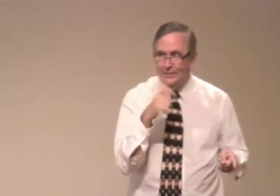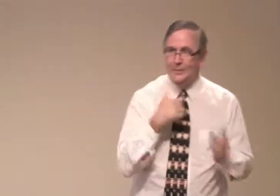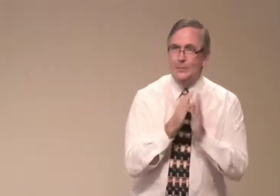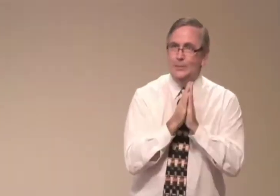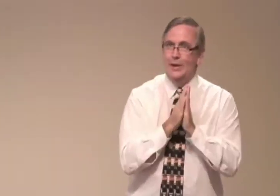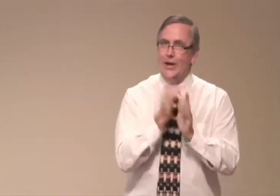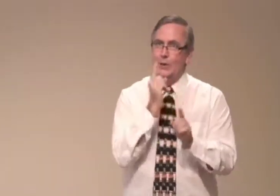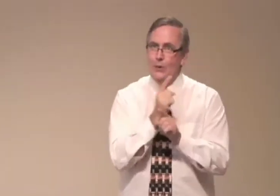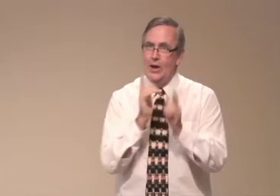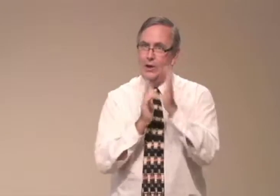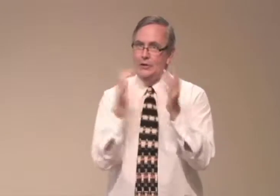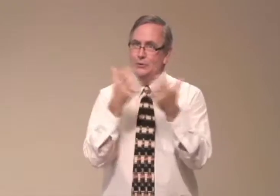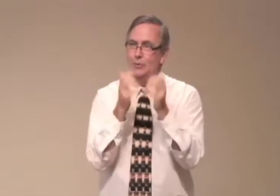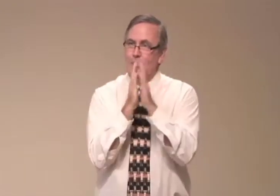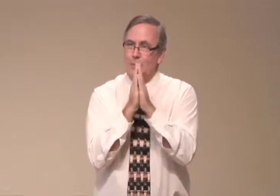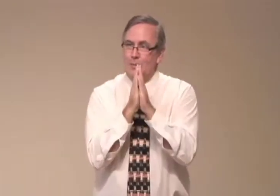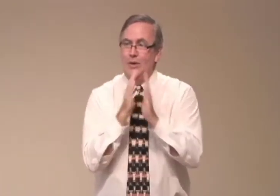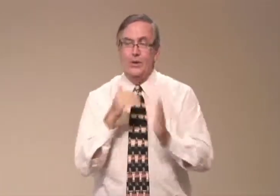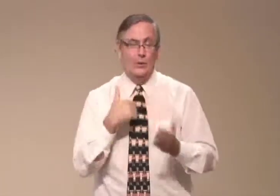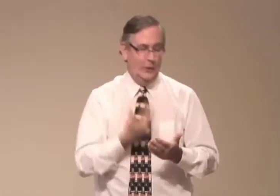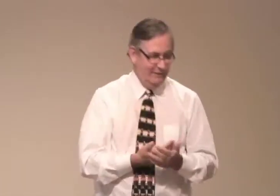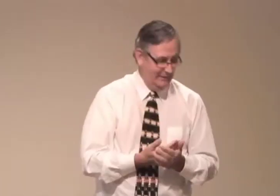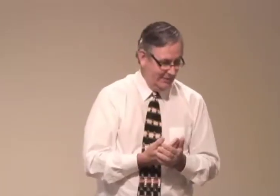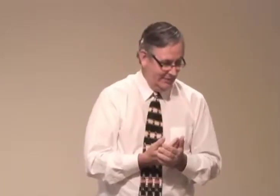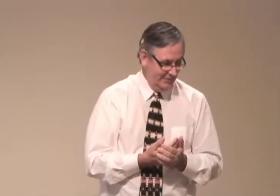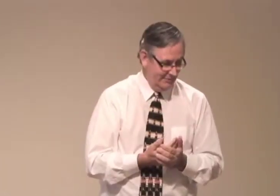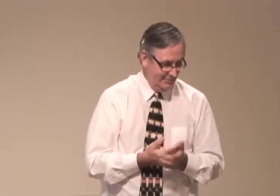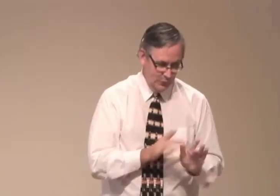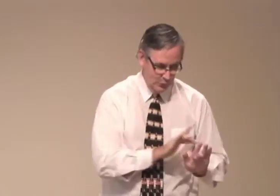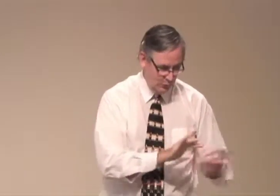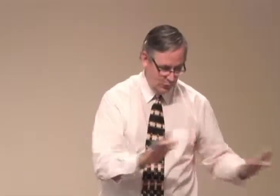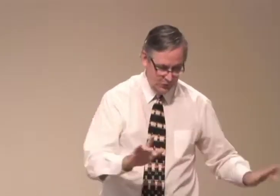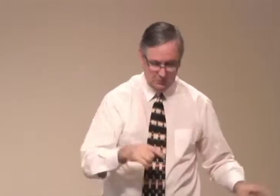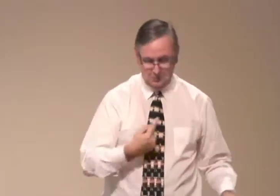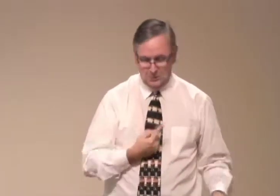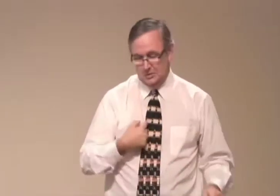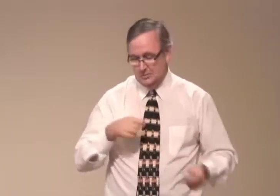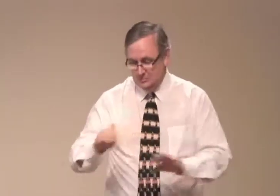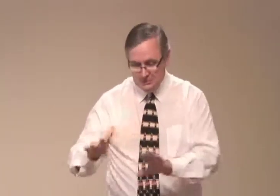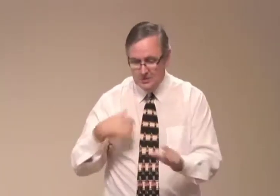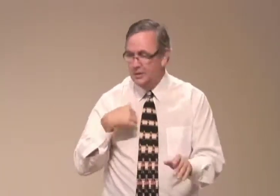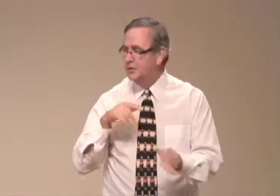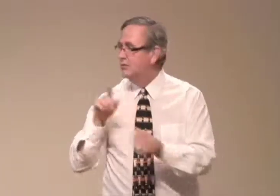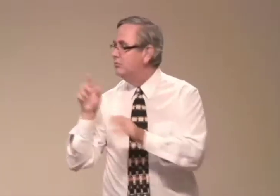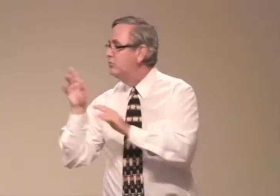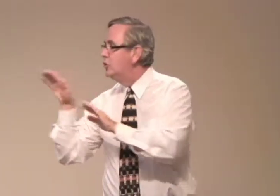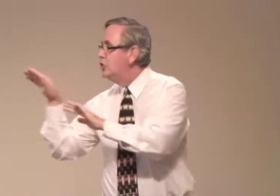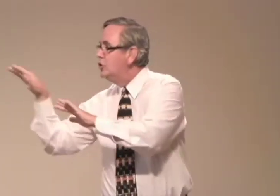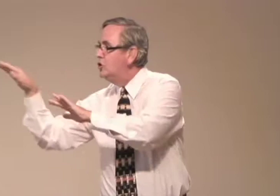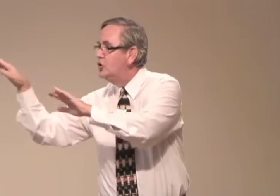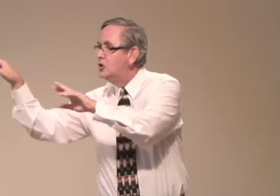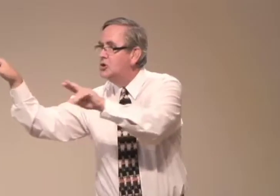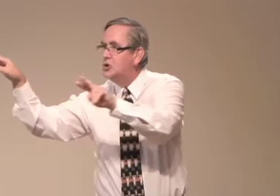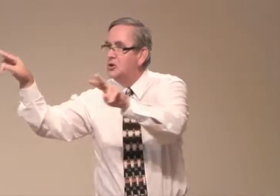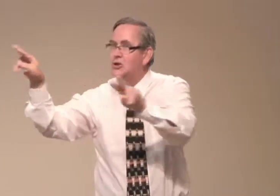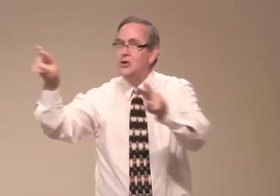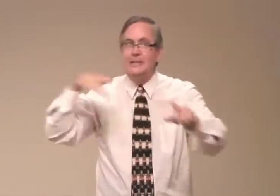I didn't know who my roommates were going to be. I prayed that I'd get Christian roommates. When I got to college, my roommate had a live